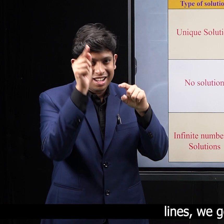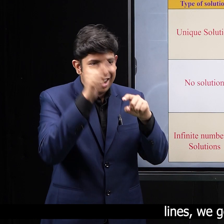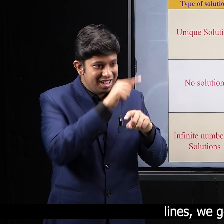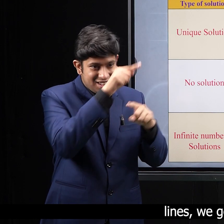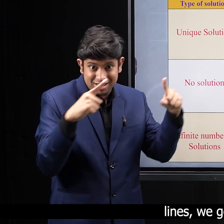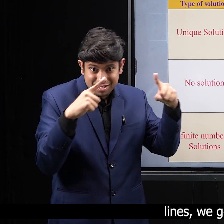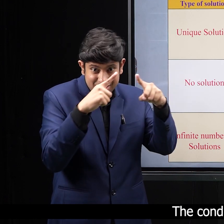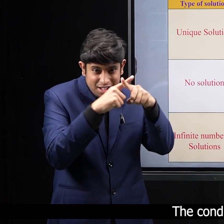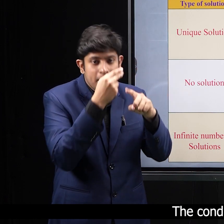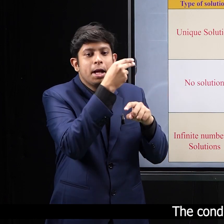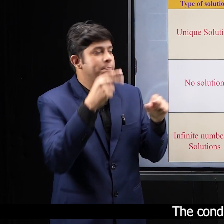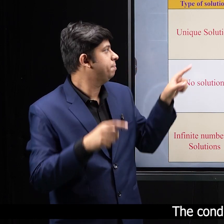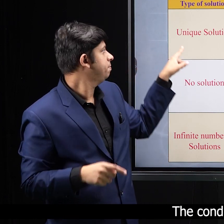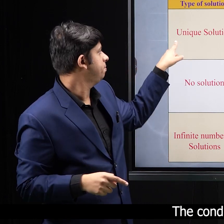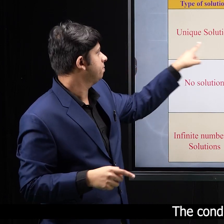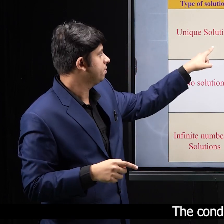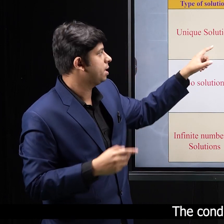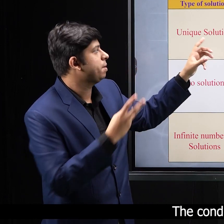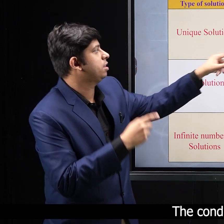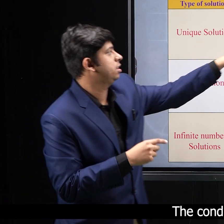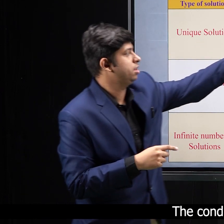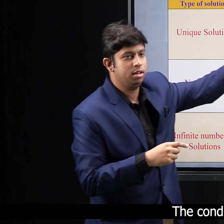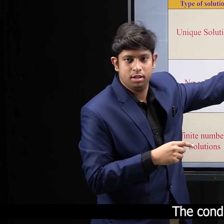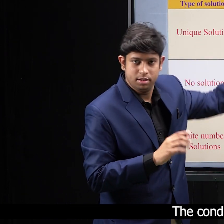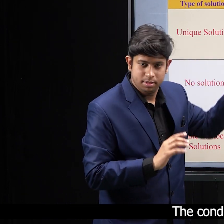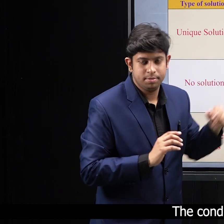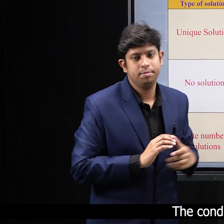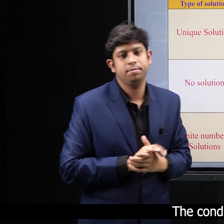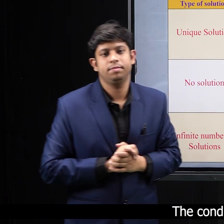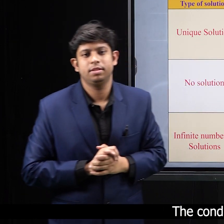solution. The condition is a1 by a2 is not equal to b1 by b2.